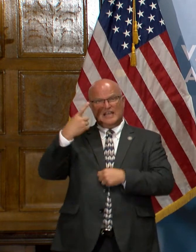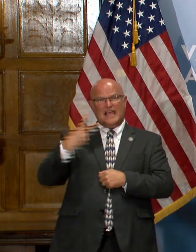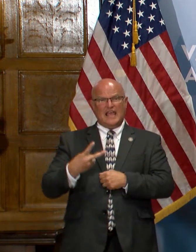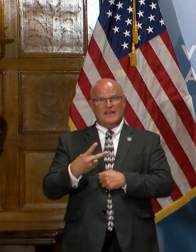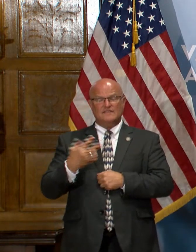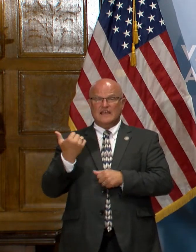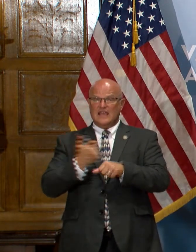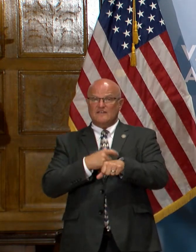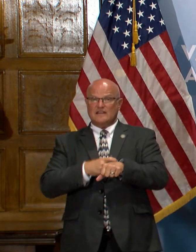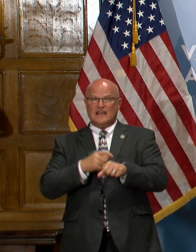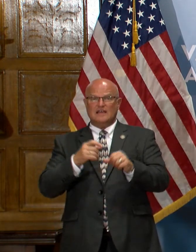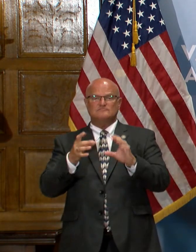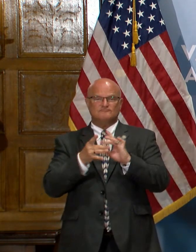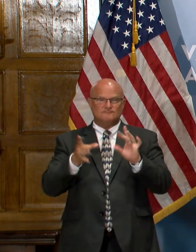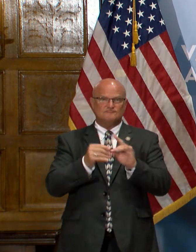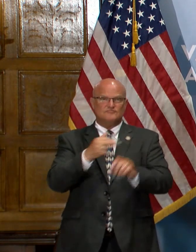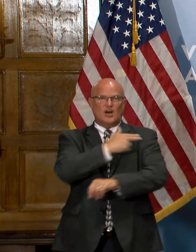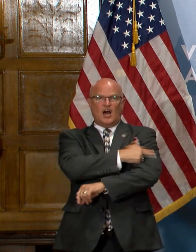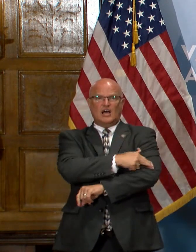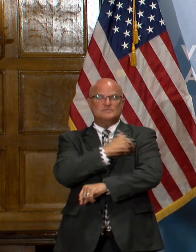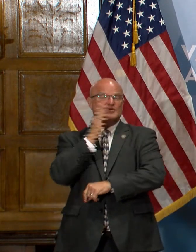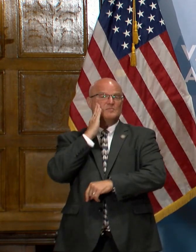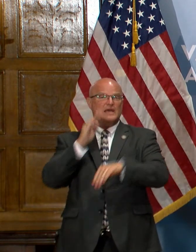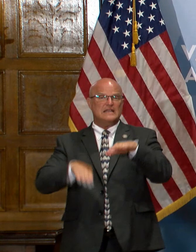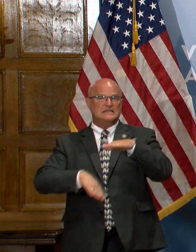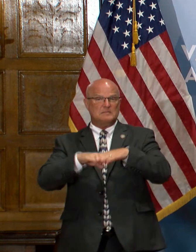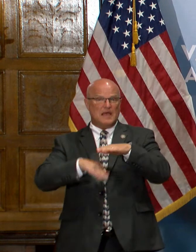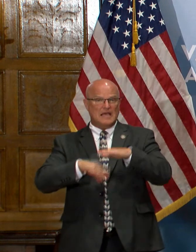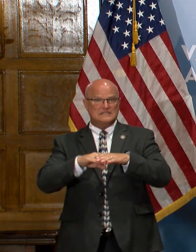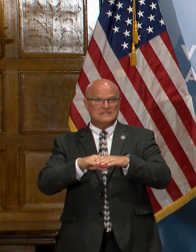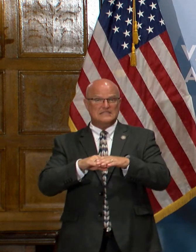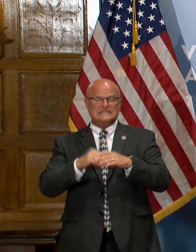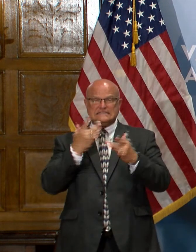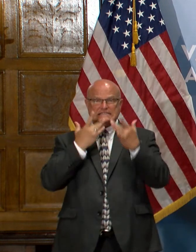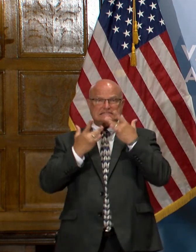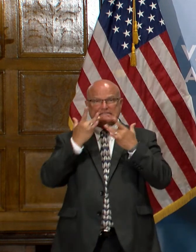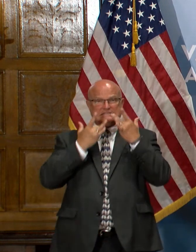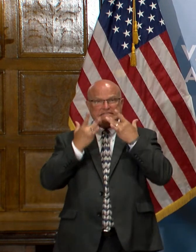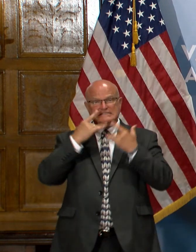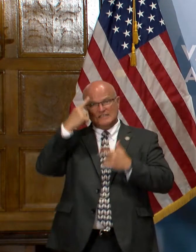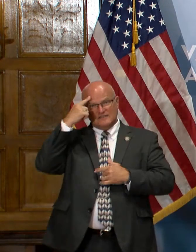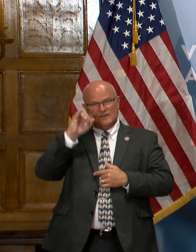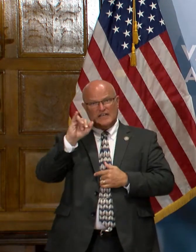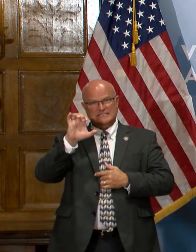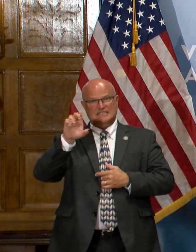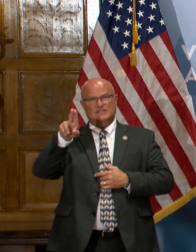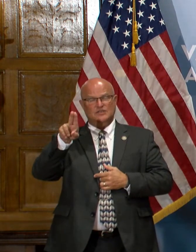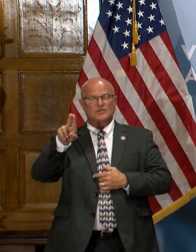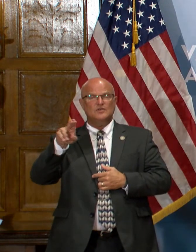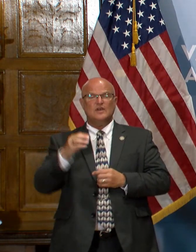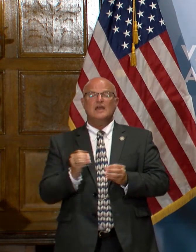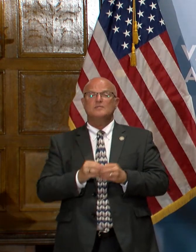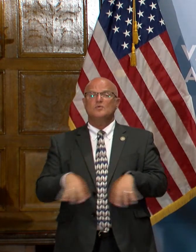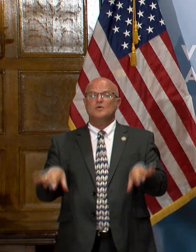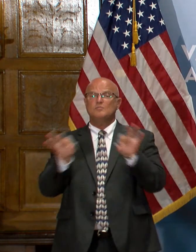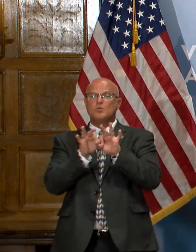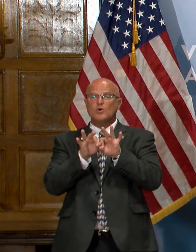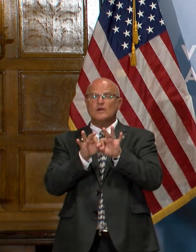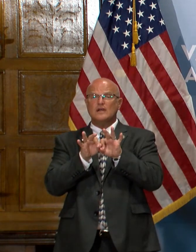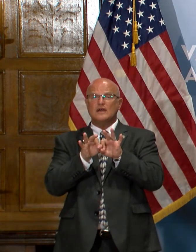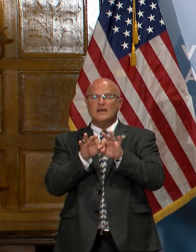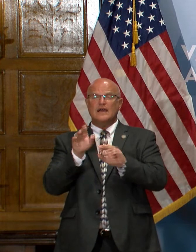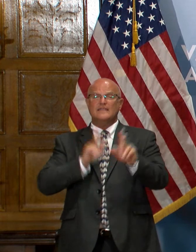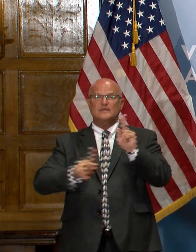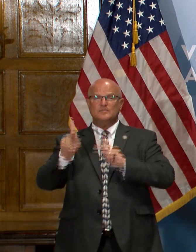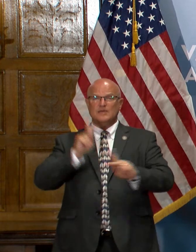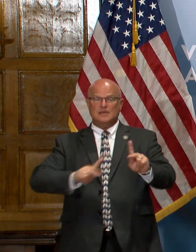seems like every time we're talking about hospital bed capacity, the scarce resources for ICU beds, and more importantly, the